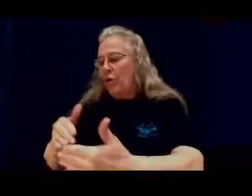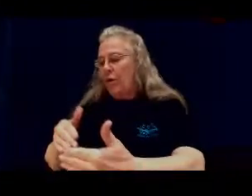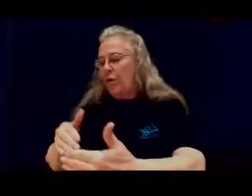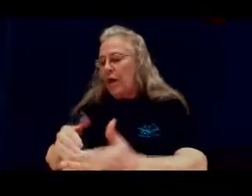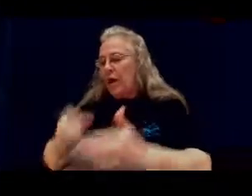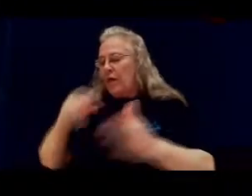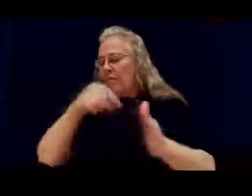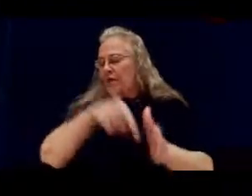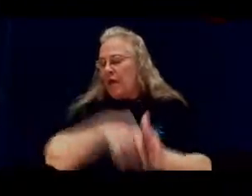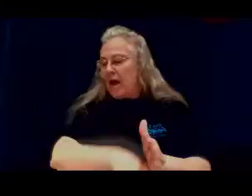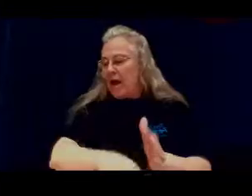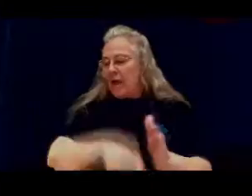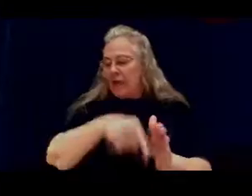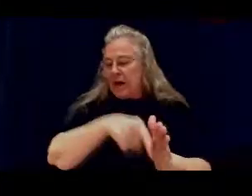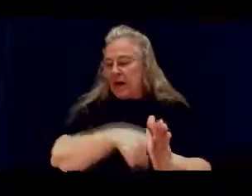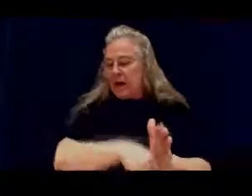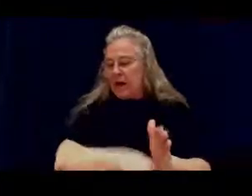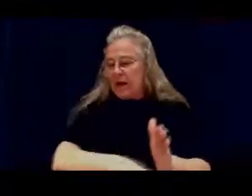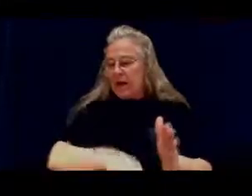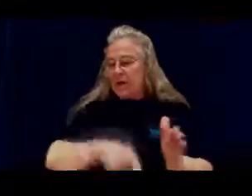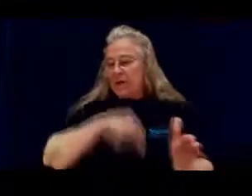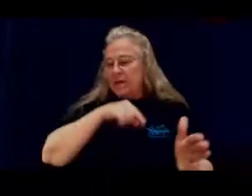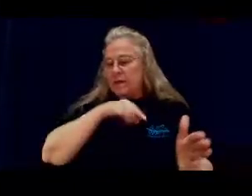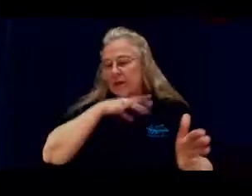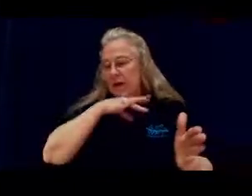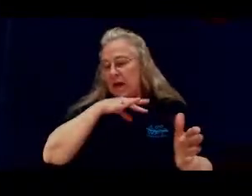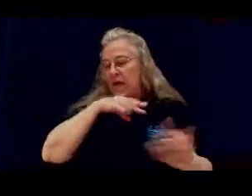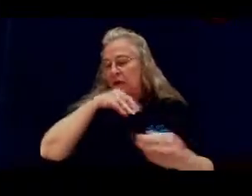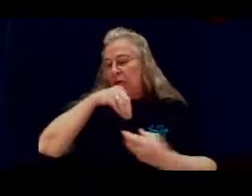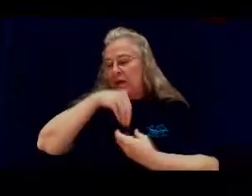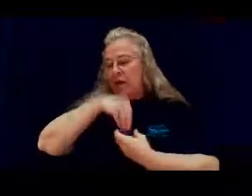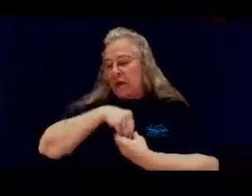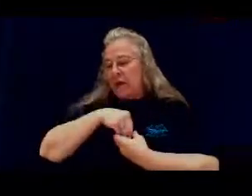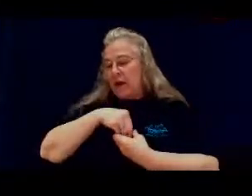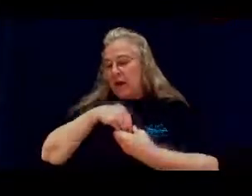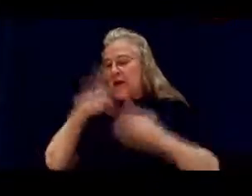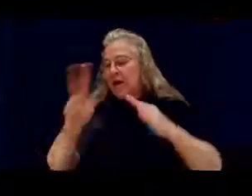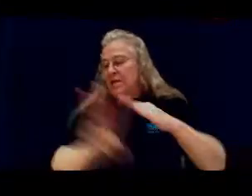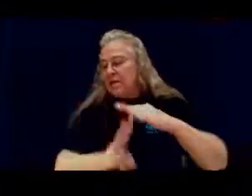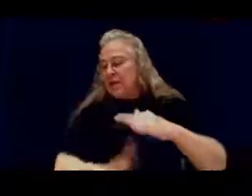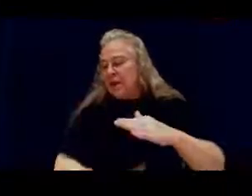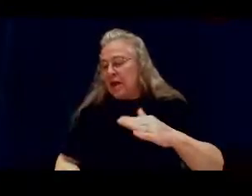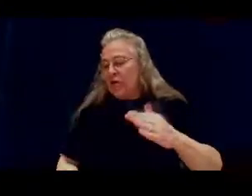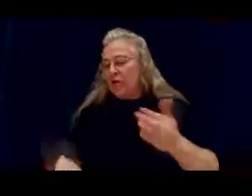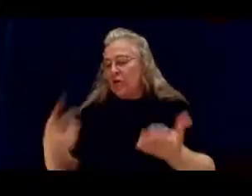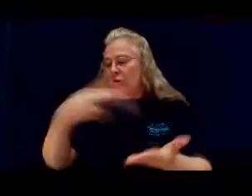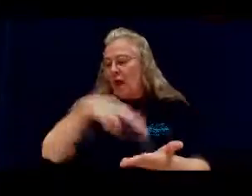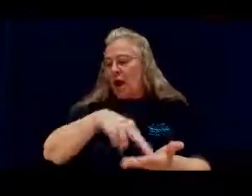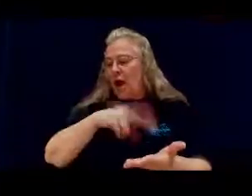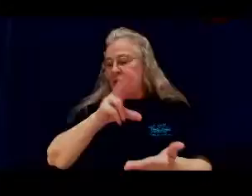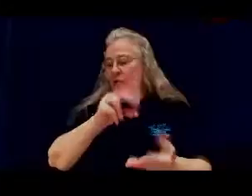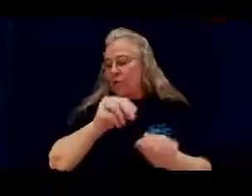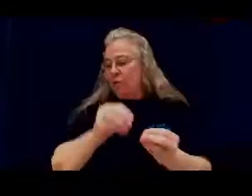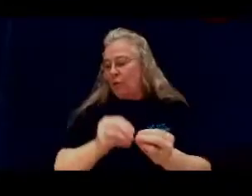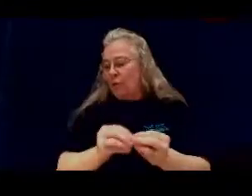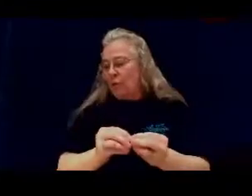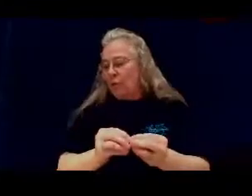shore, very deeply stained within, sinking to rise no